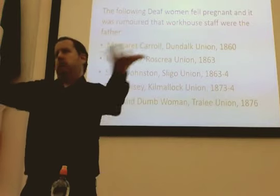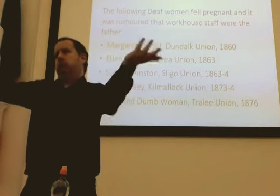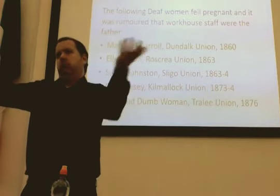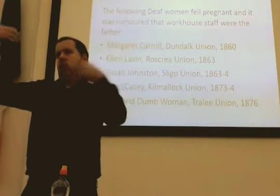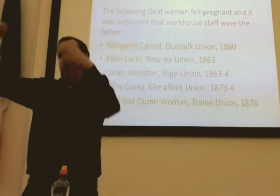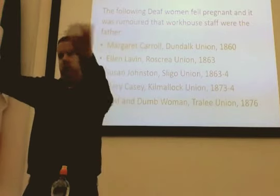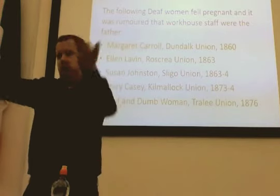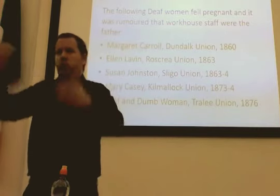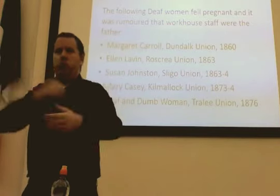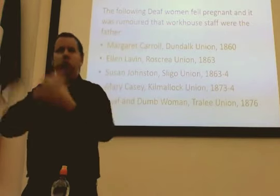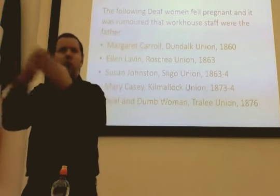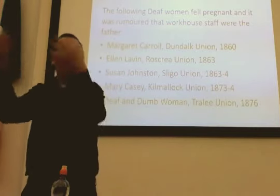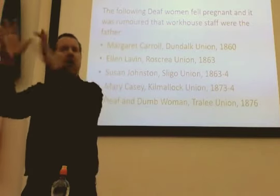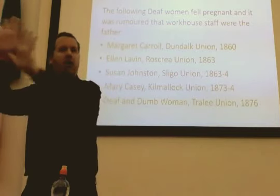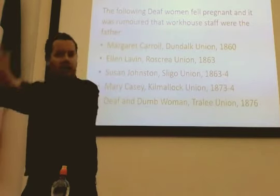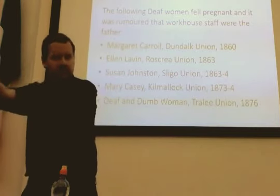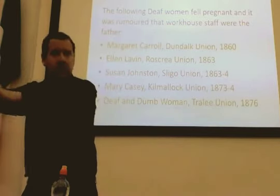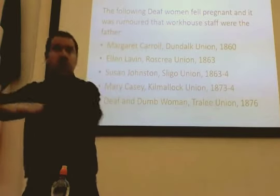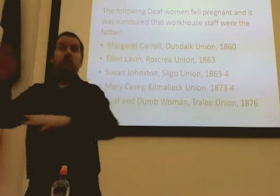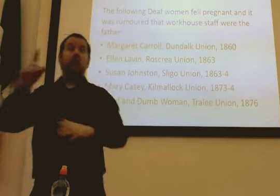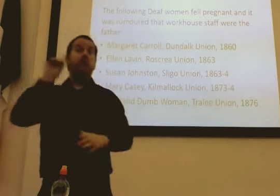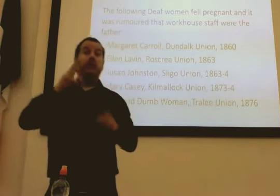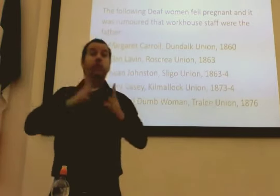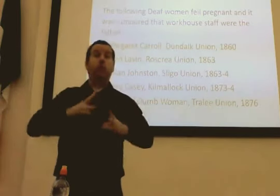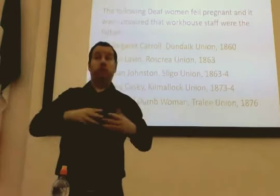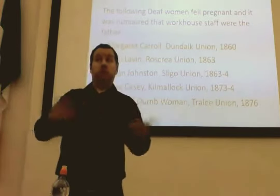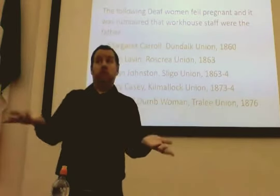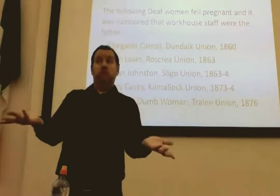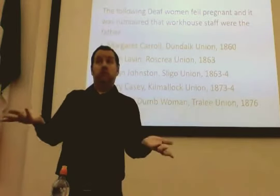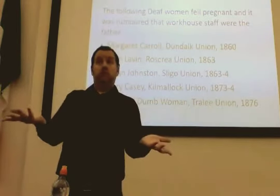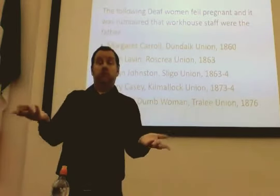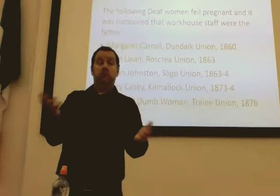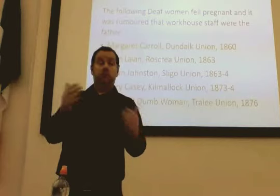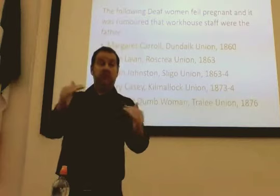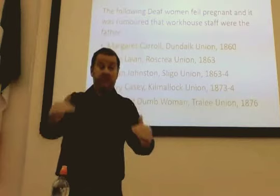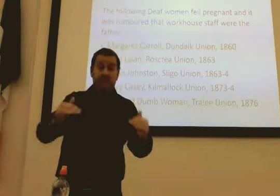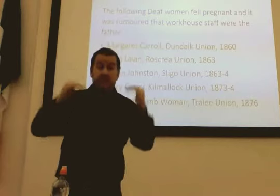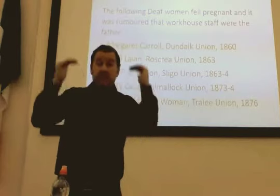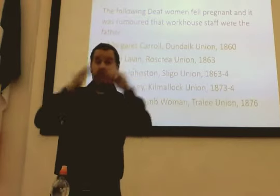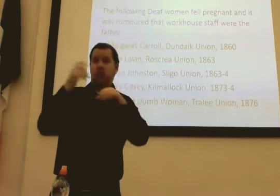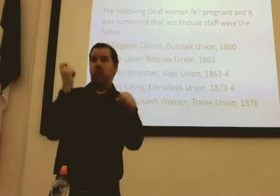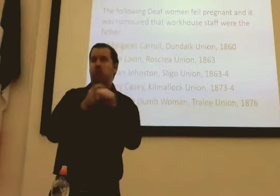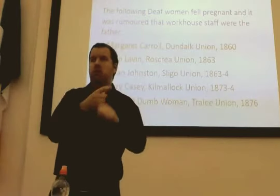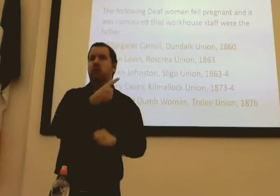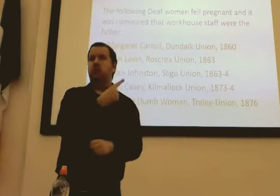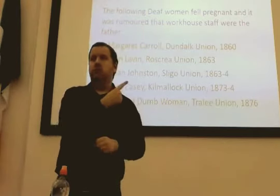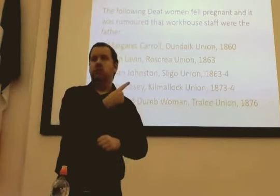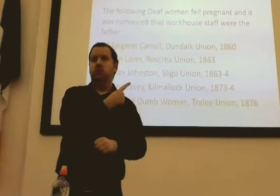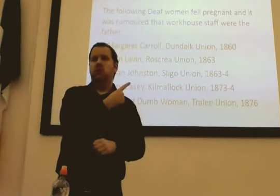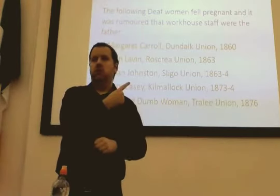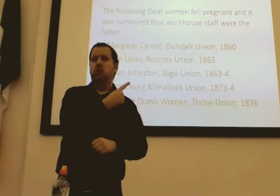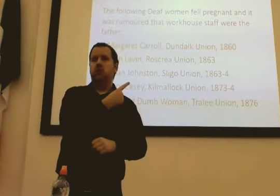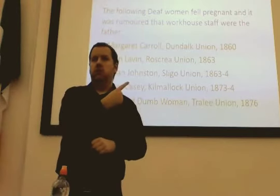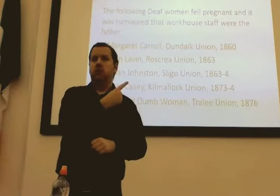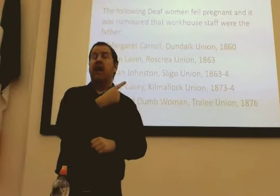make a complaint or to tell their side of the story. Whereas hearing people would have, so it was an extra